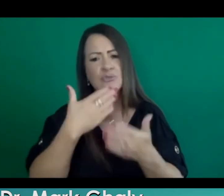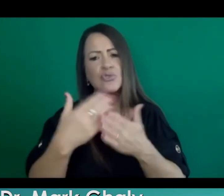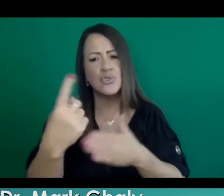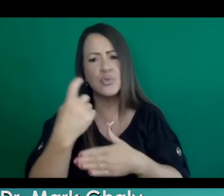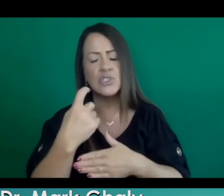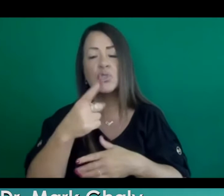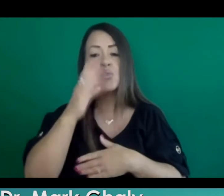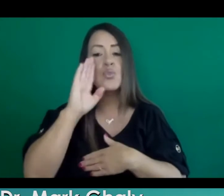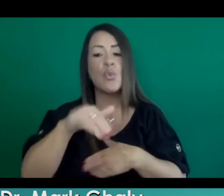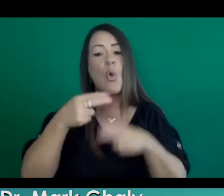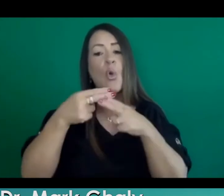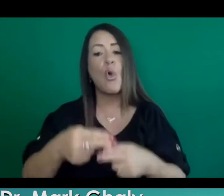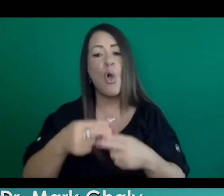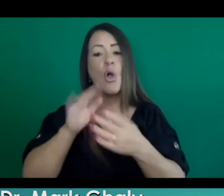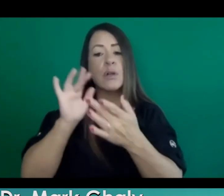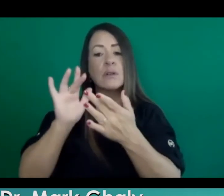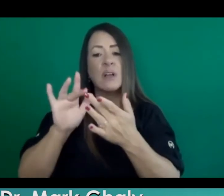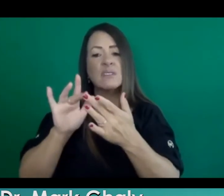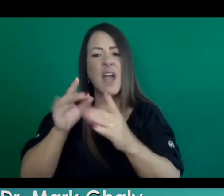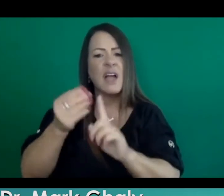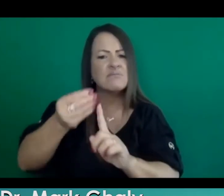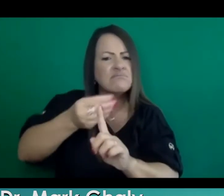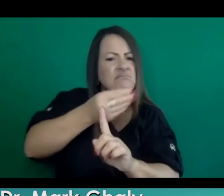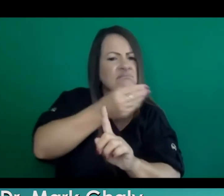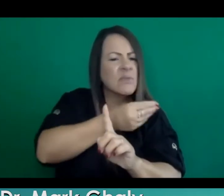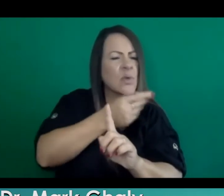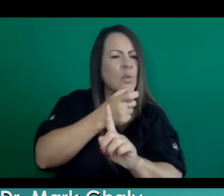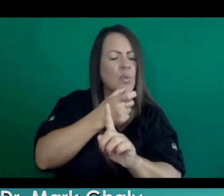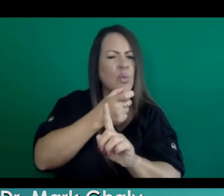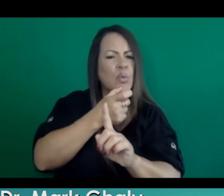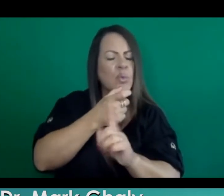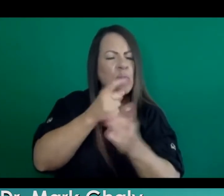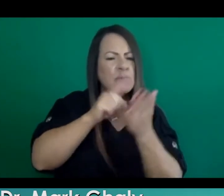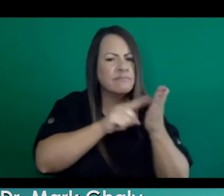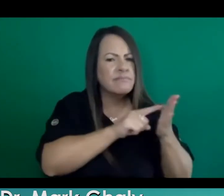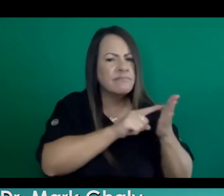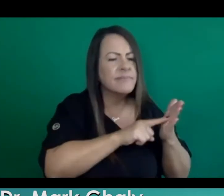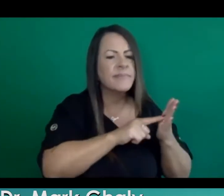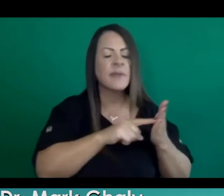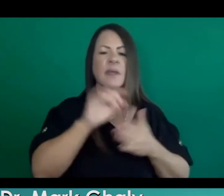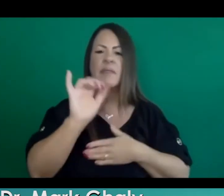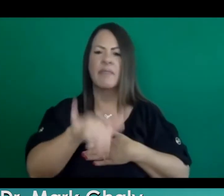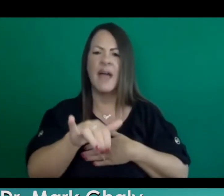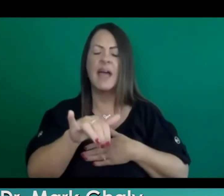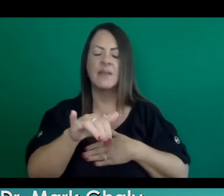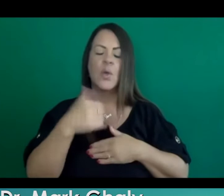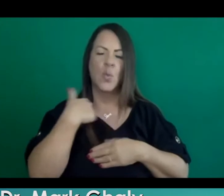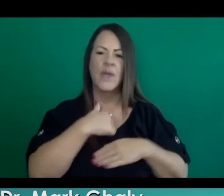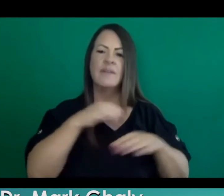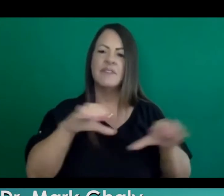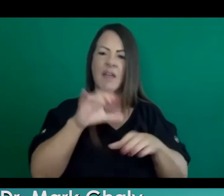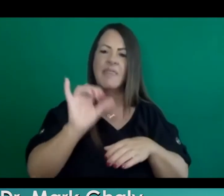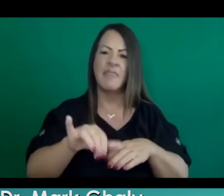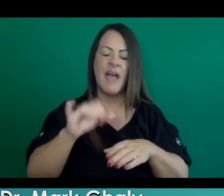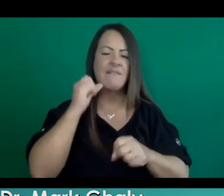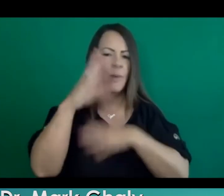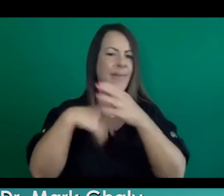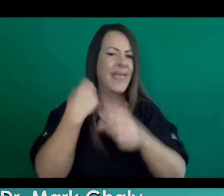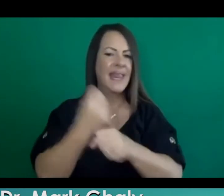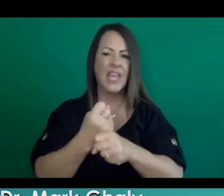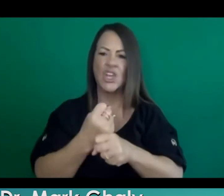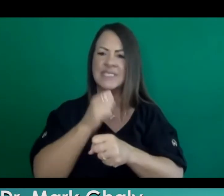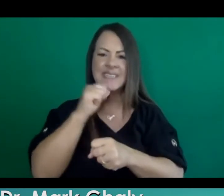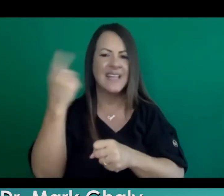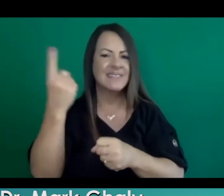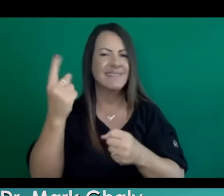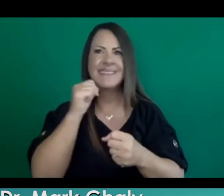Contact tracing is a tried and true public health resource and tool. It's not